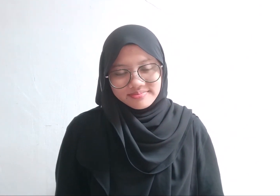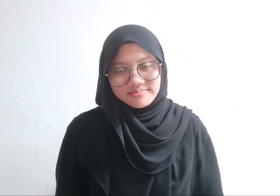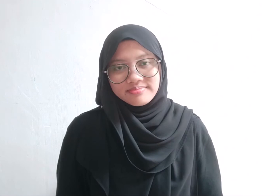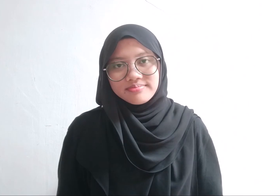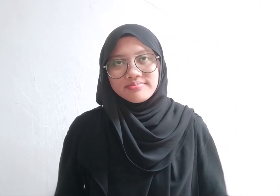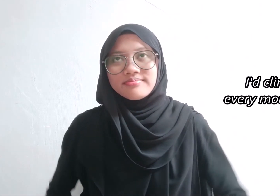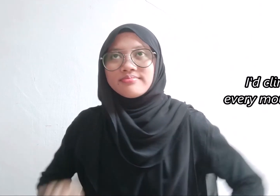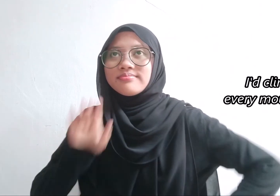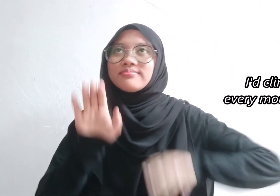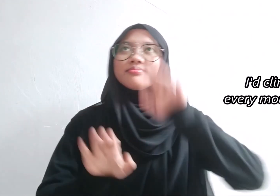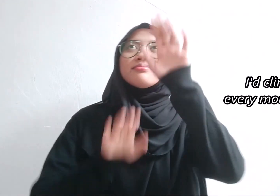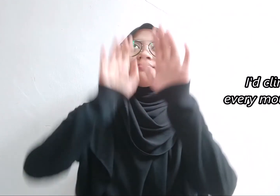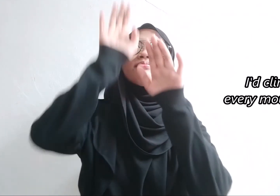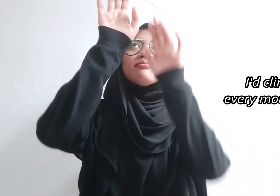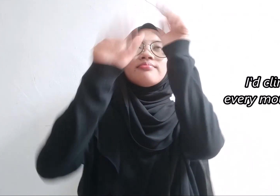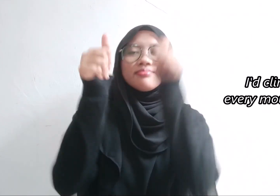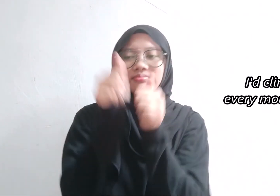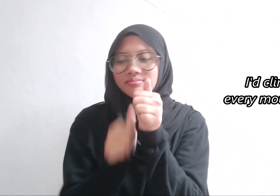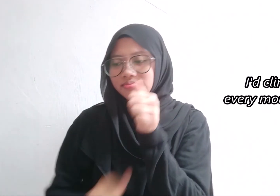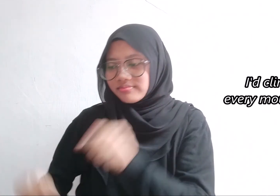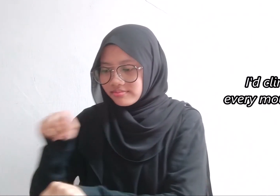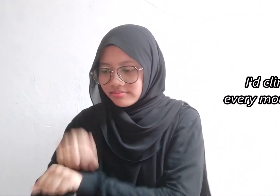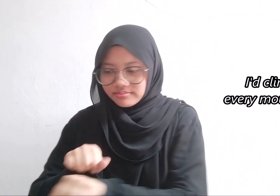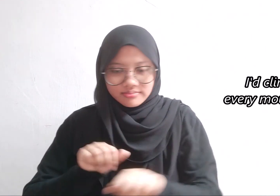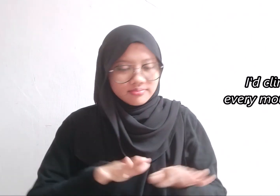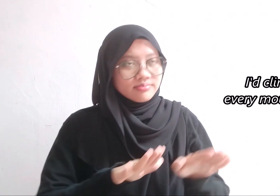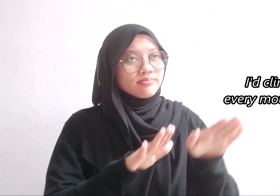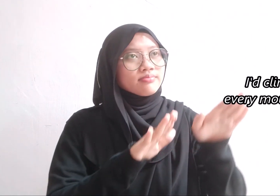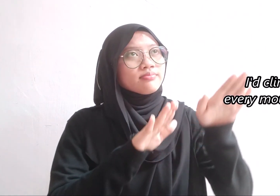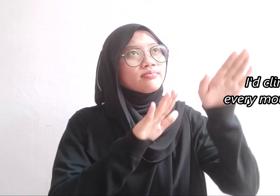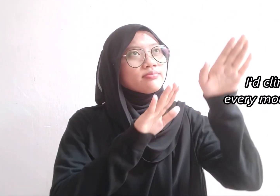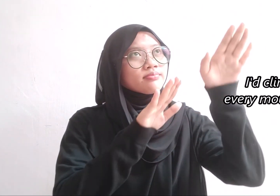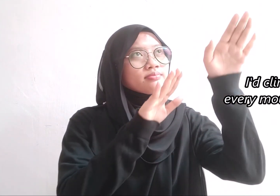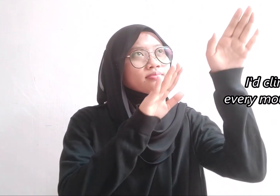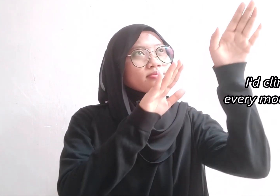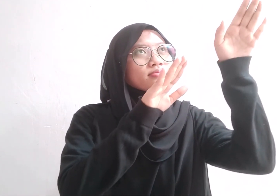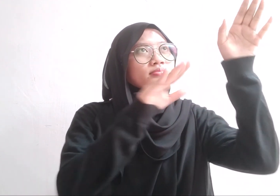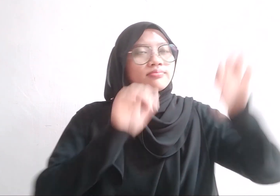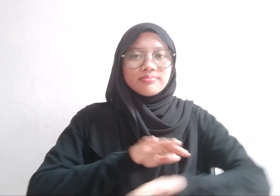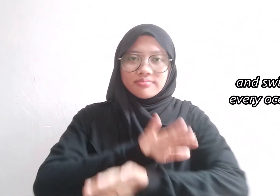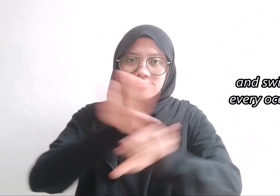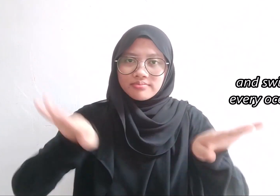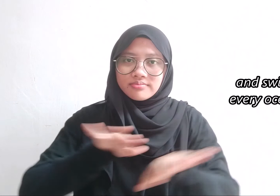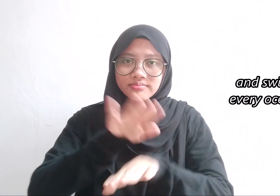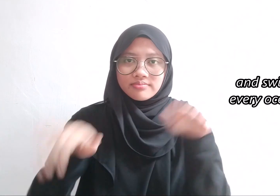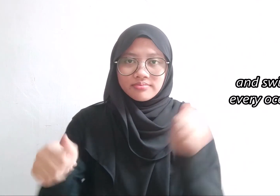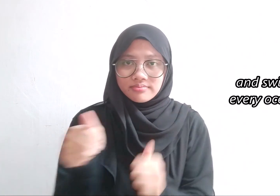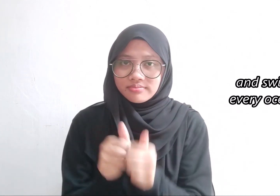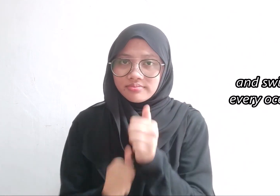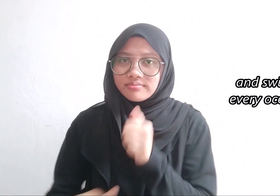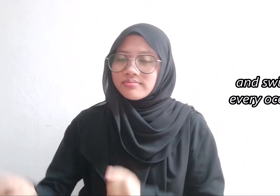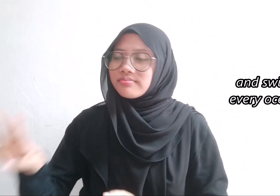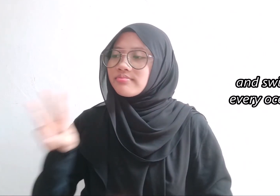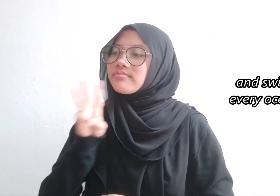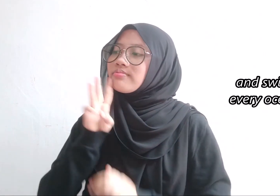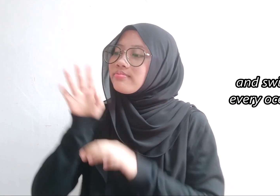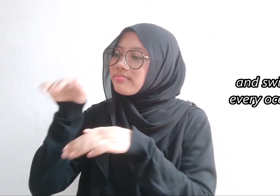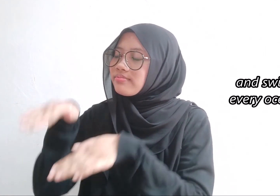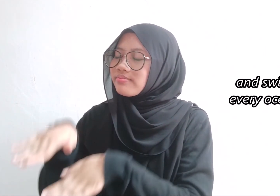I climb every mountain And swim every ocean